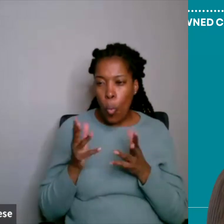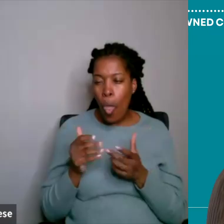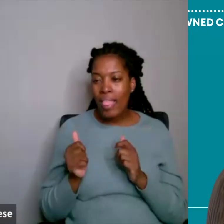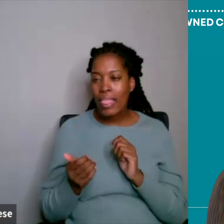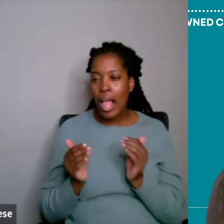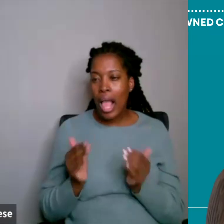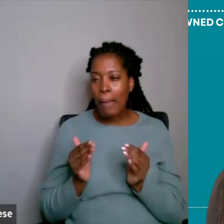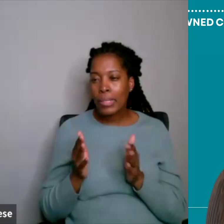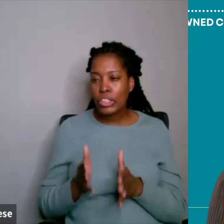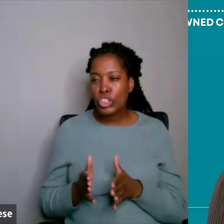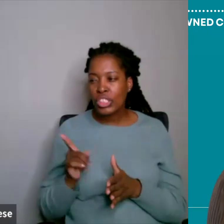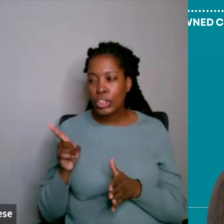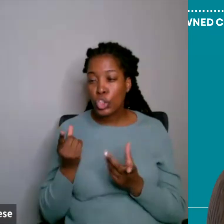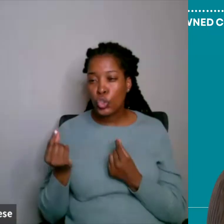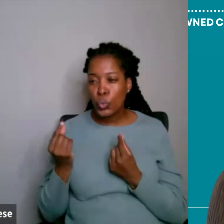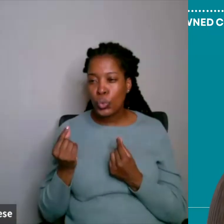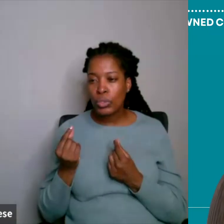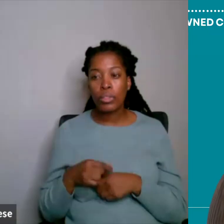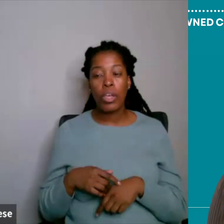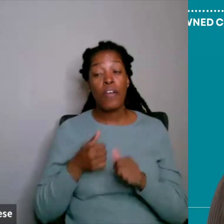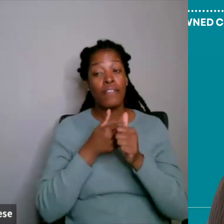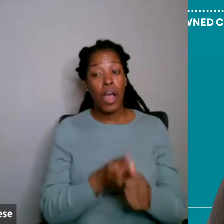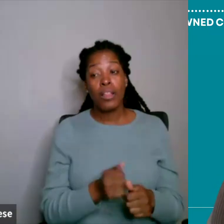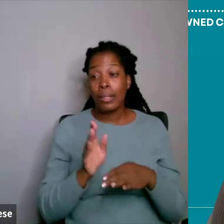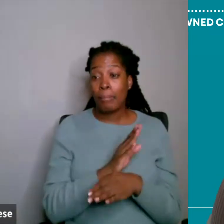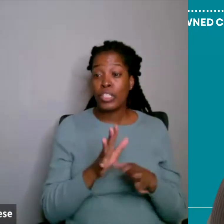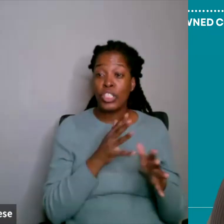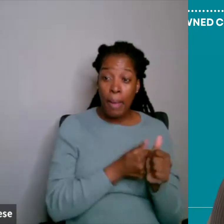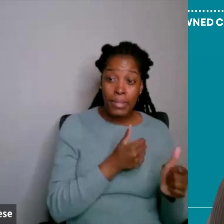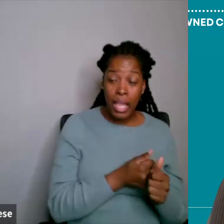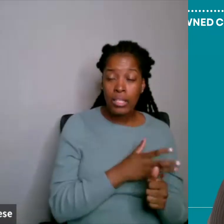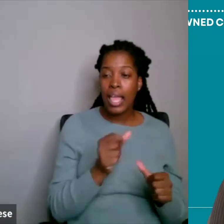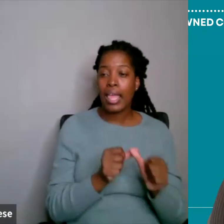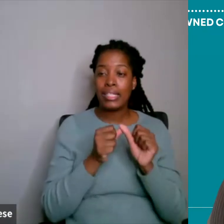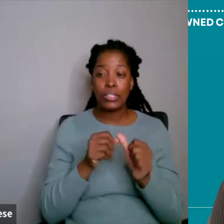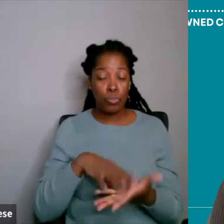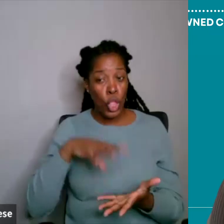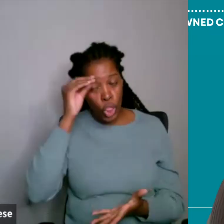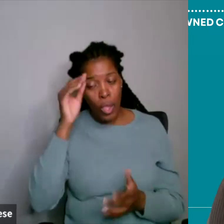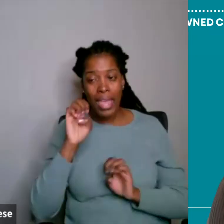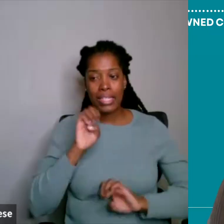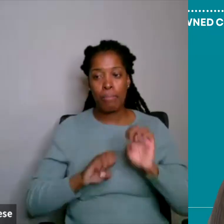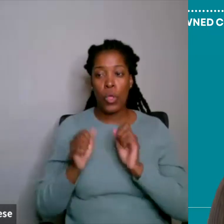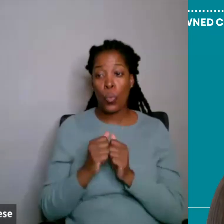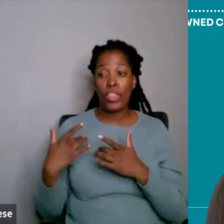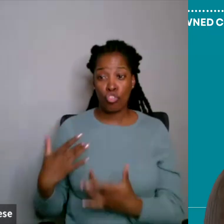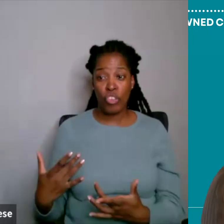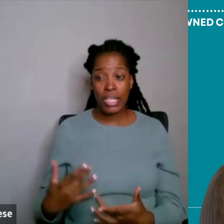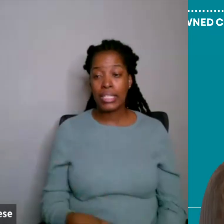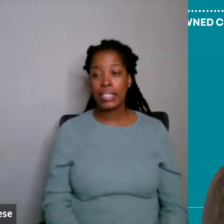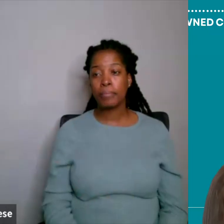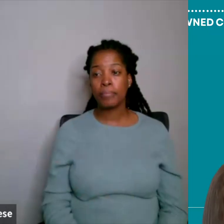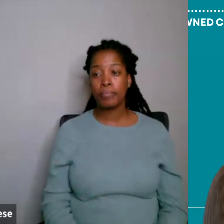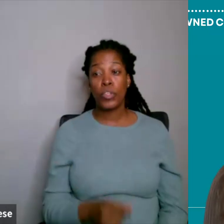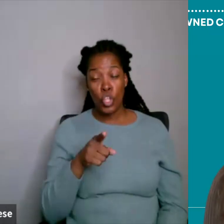doing. Follow those industry updates and continuously learn and experiment with trends. You can also